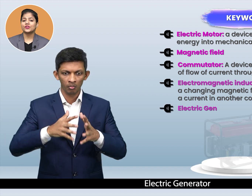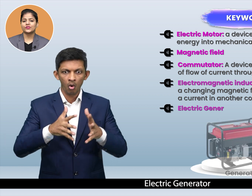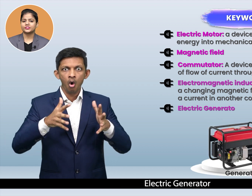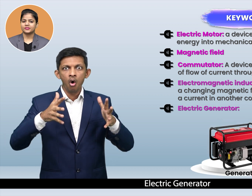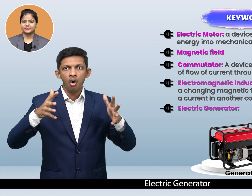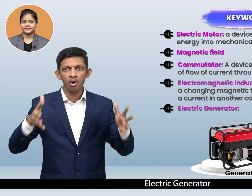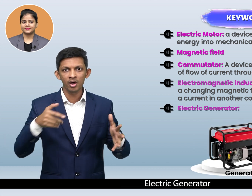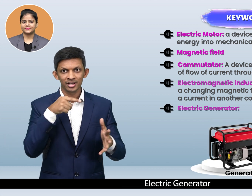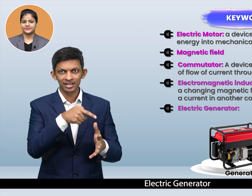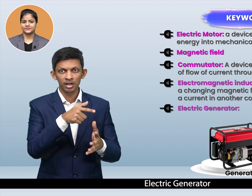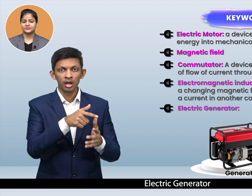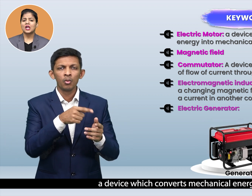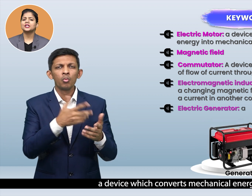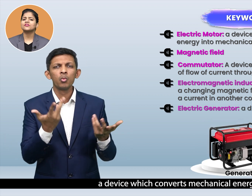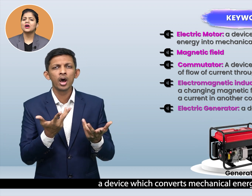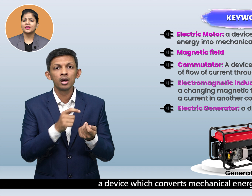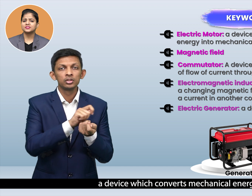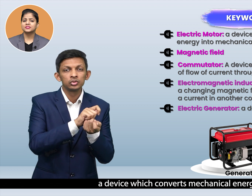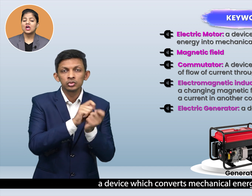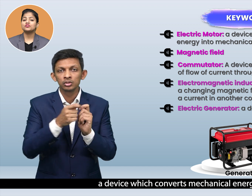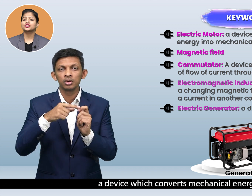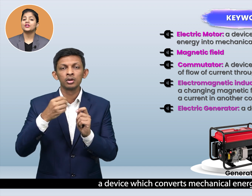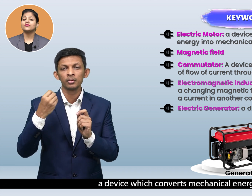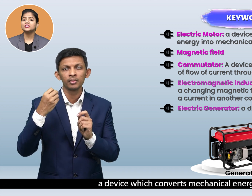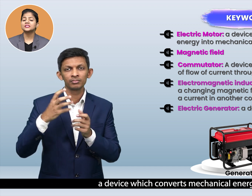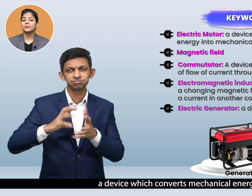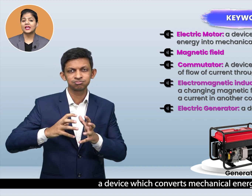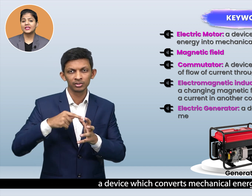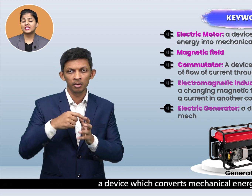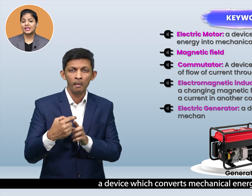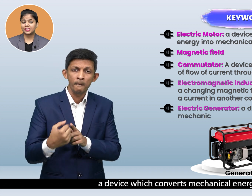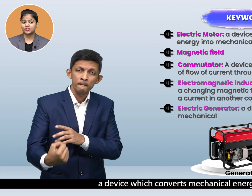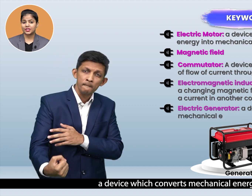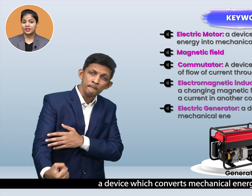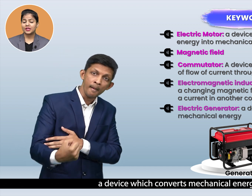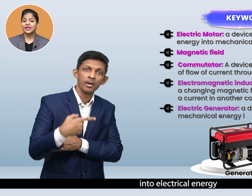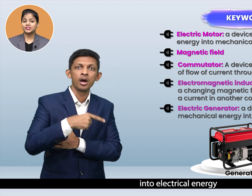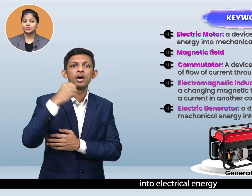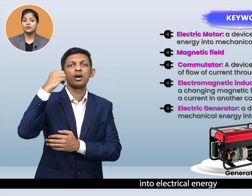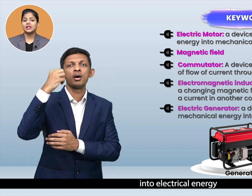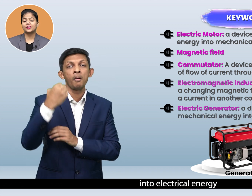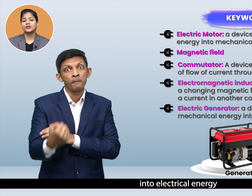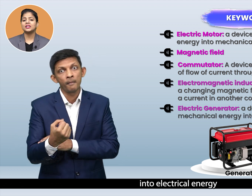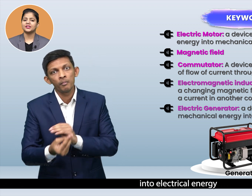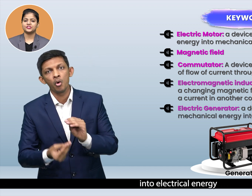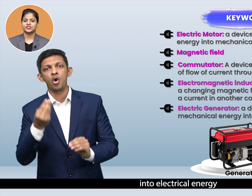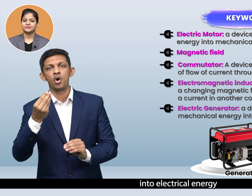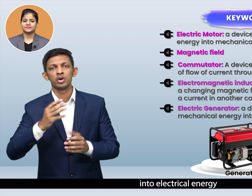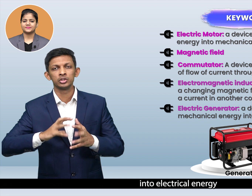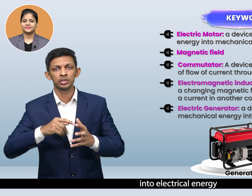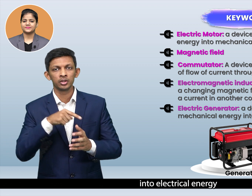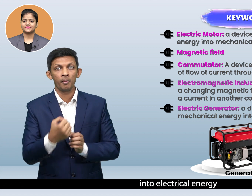Electric generator, a device which converts mechanical energy into electrical